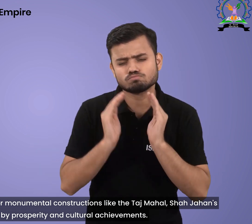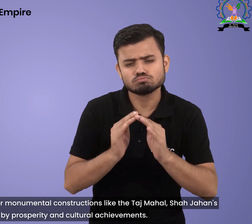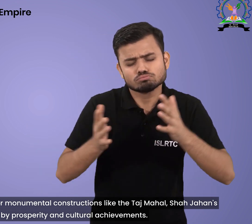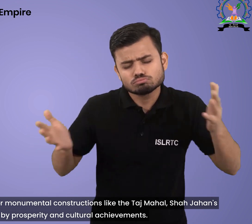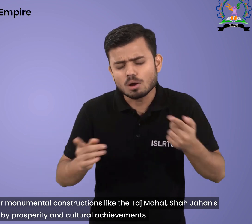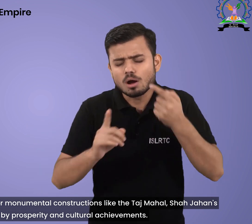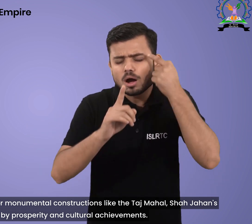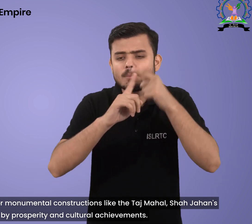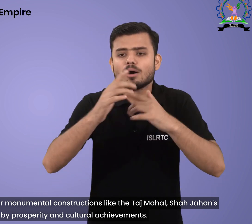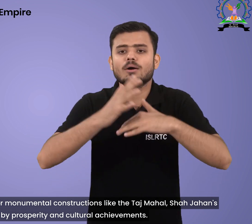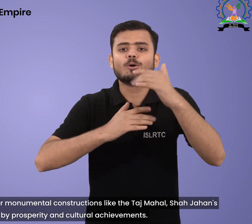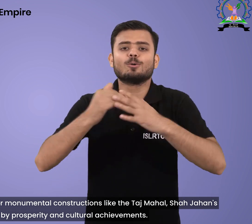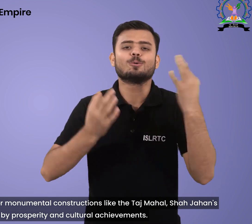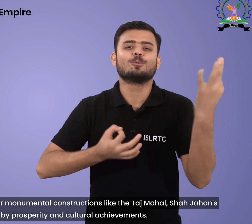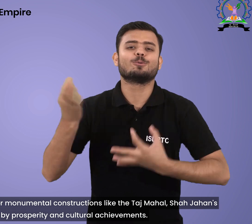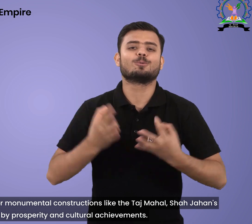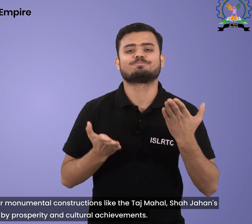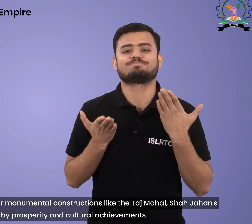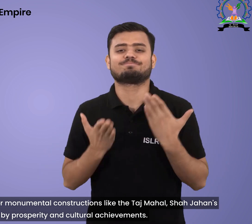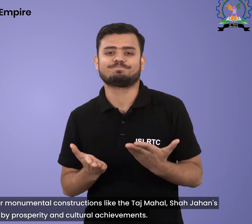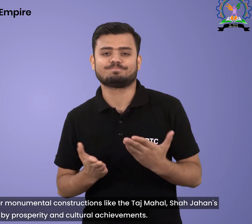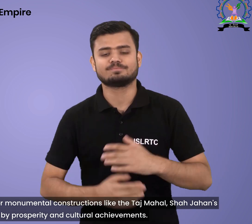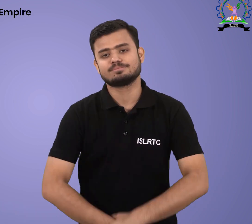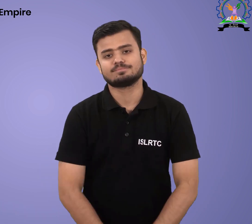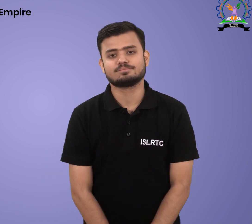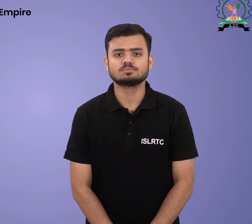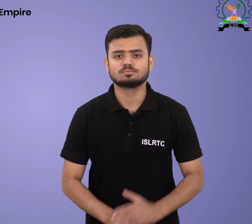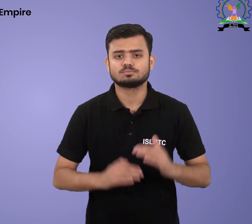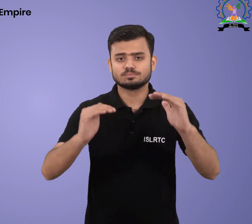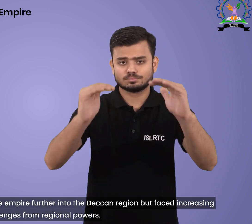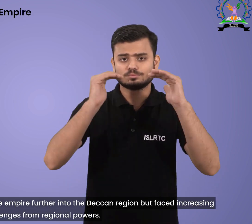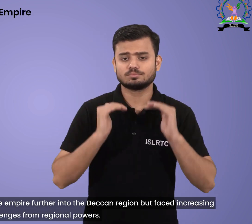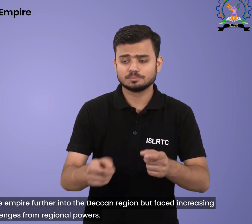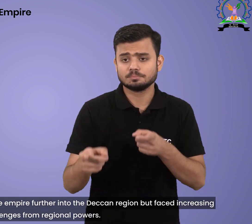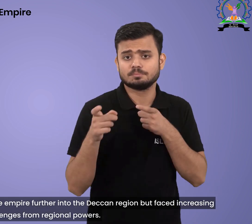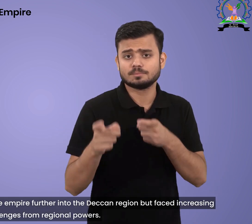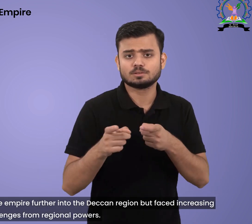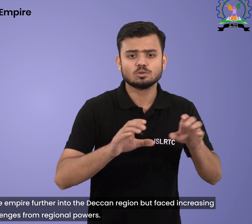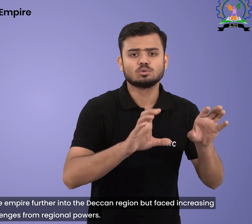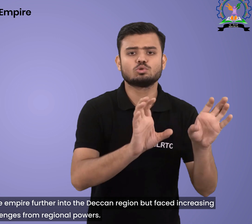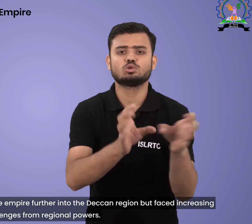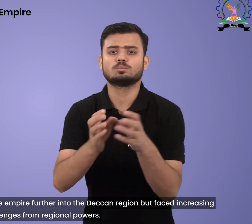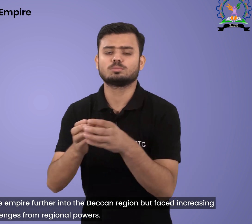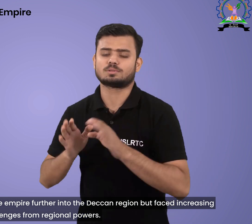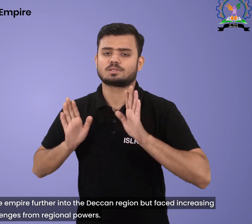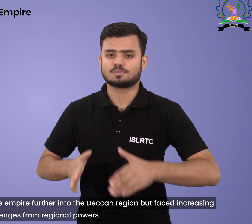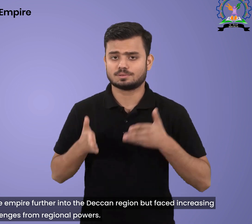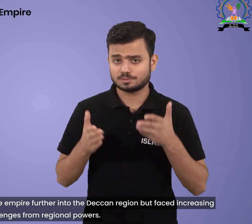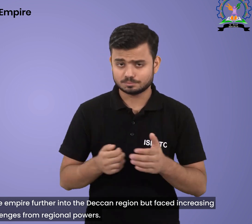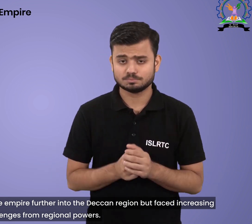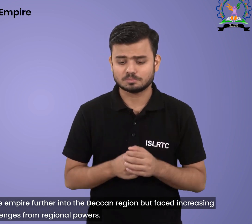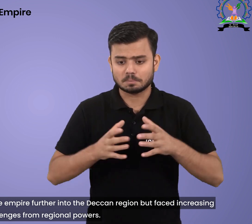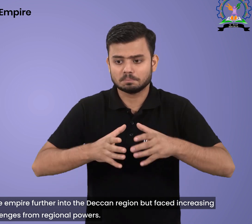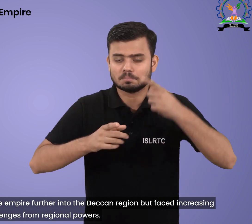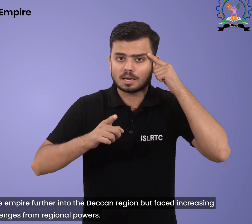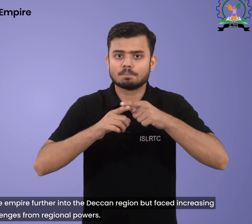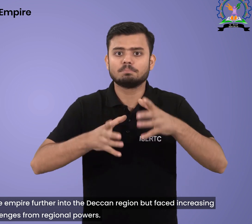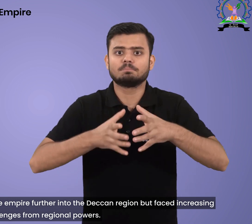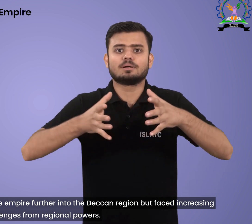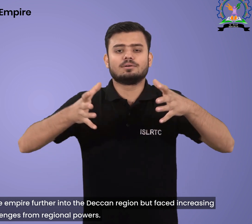Military campaigns. He expanded the empire further into the Deccan